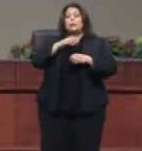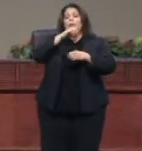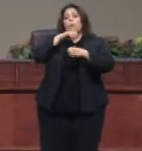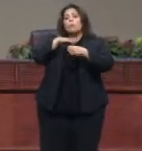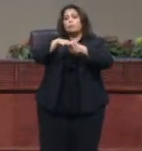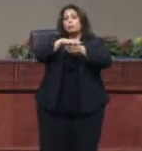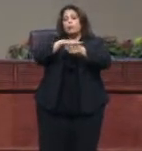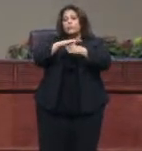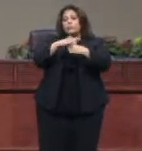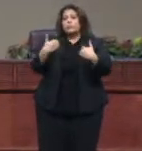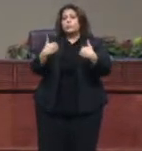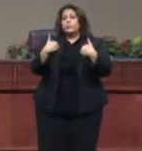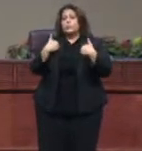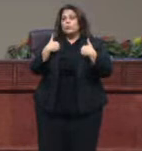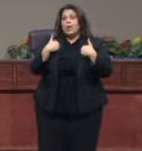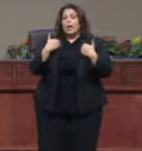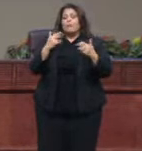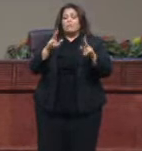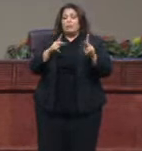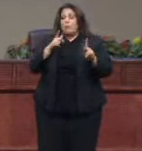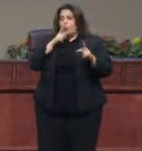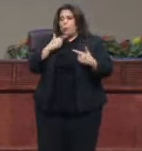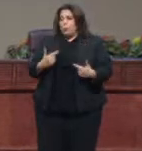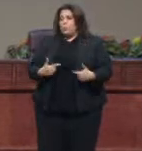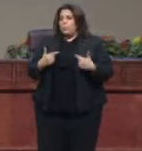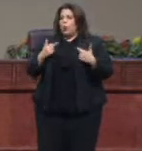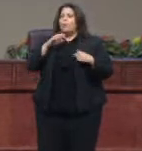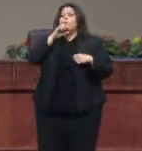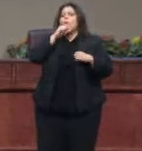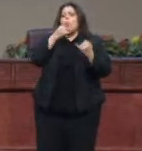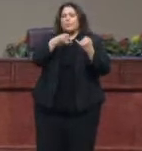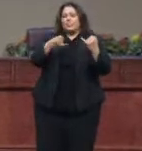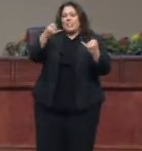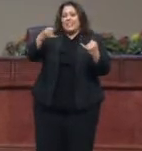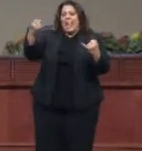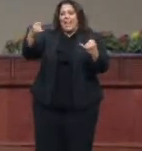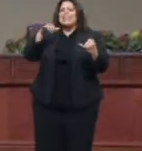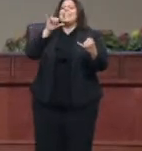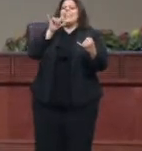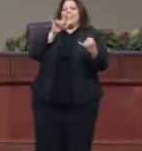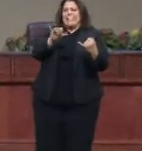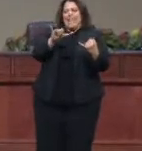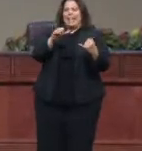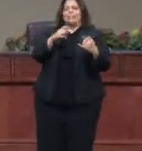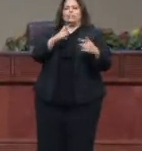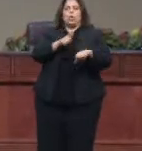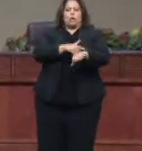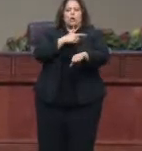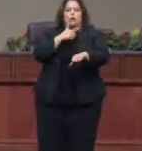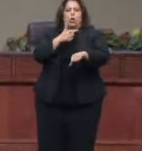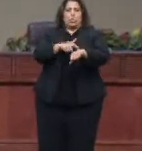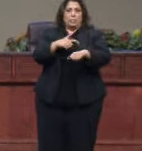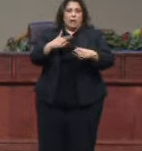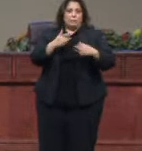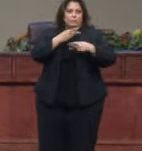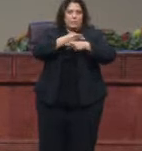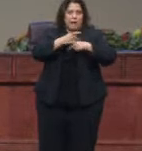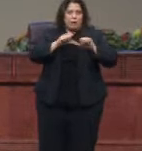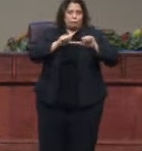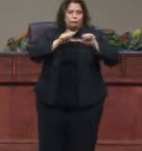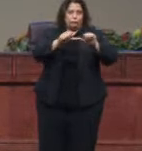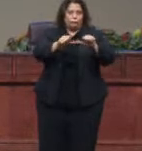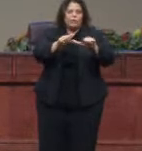happened on residents of assisting long-term care facilities. And this is an important data for us to